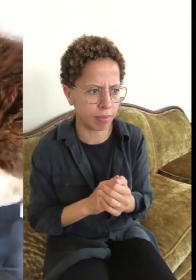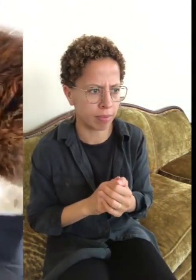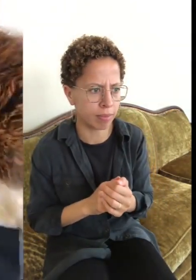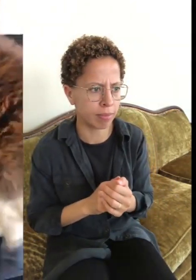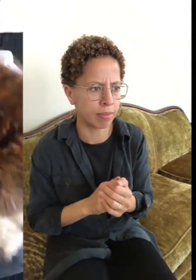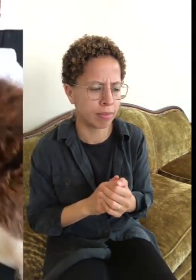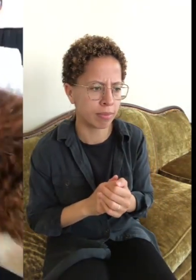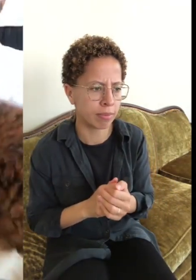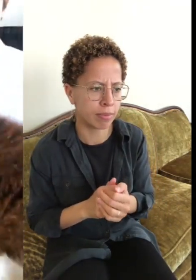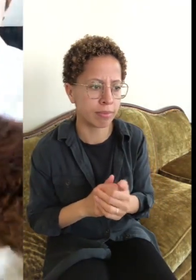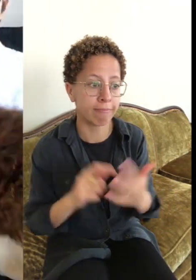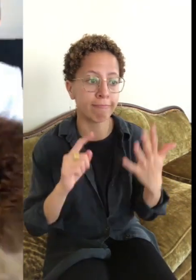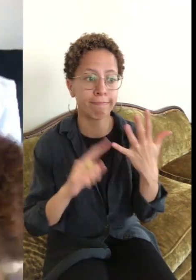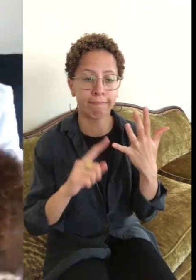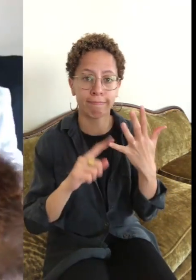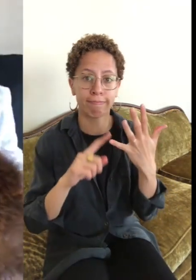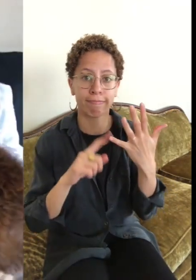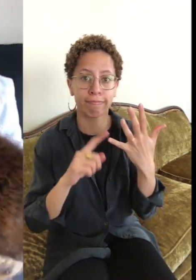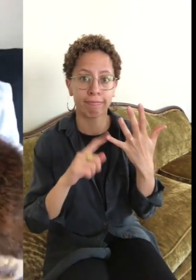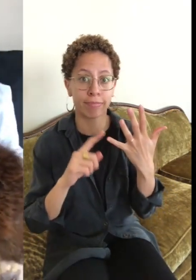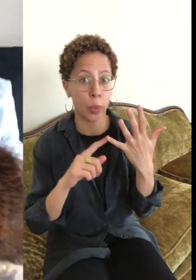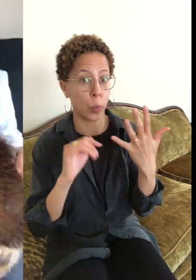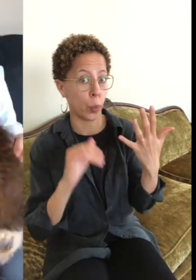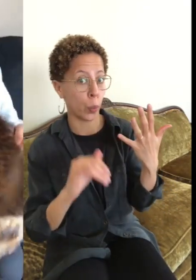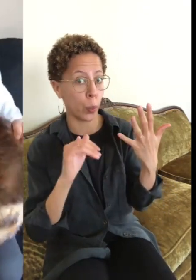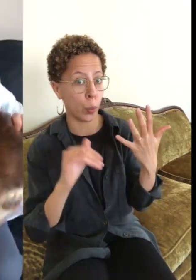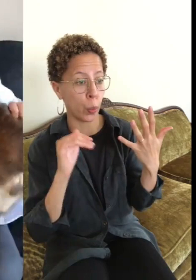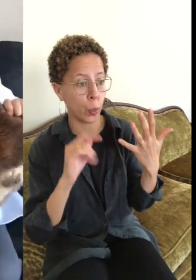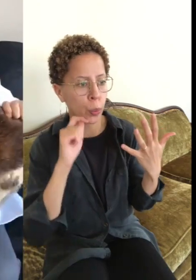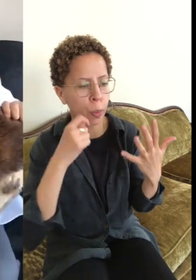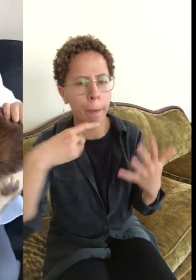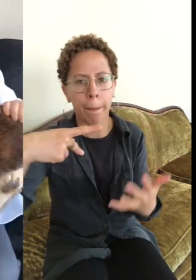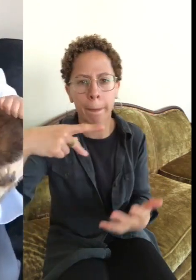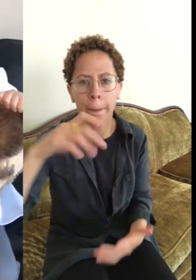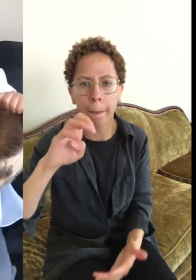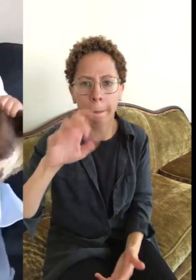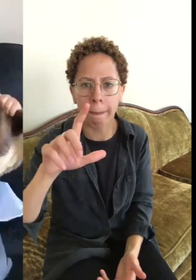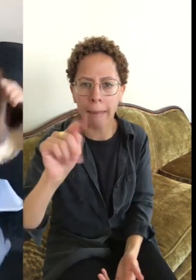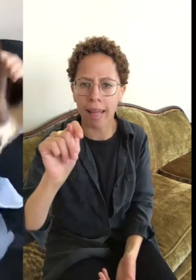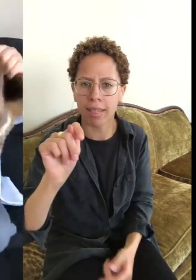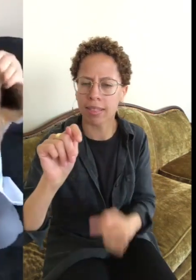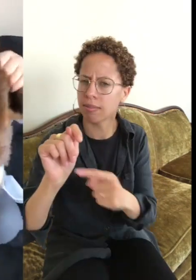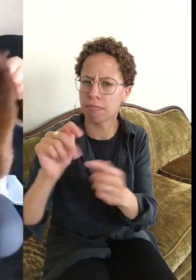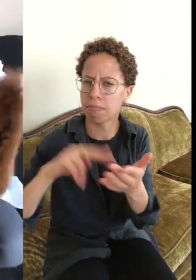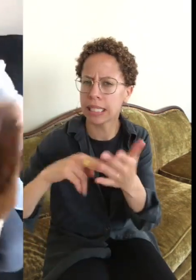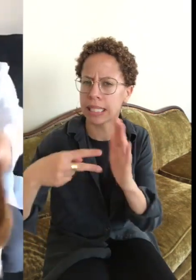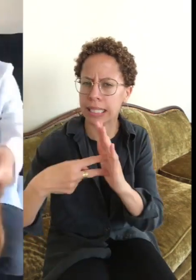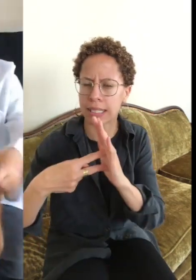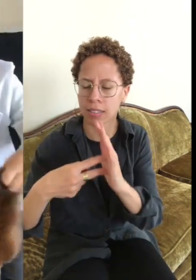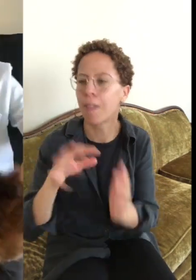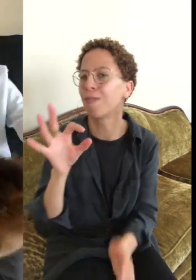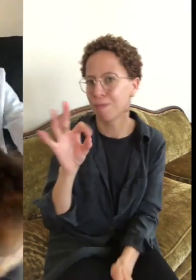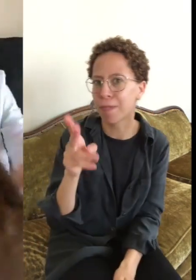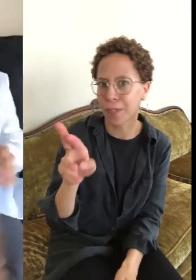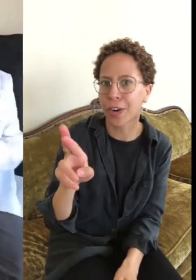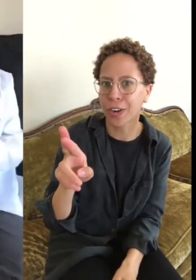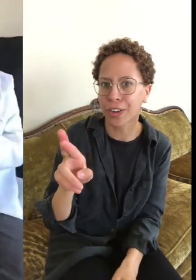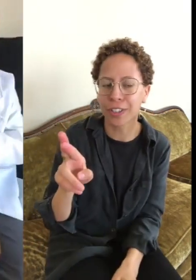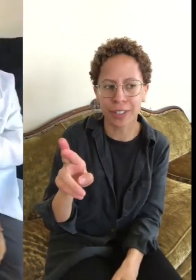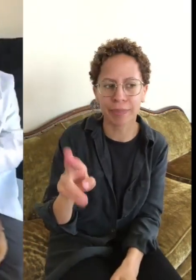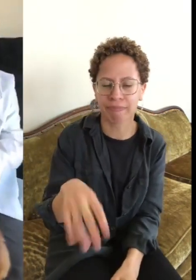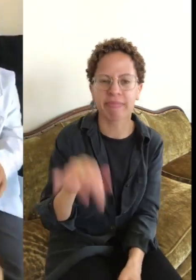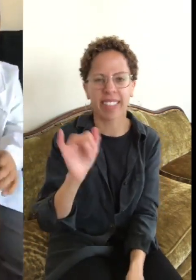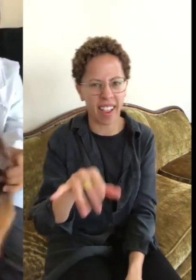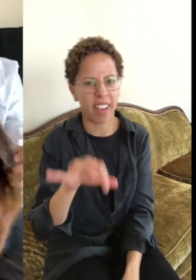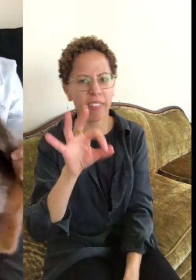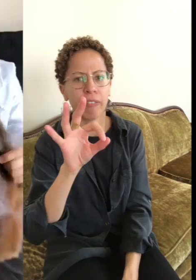Ooh, that's a very nice pelt. What is a pelt? Fur. Yeah, the fur of an animal that is not alive